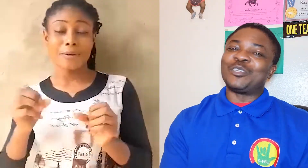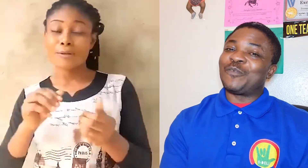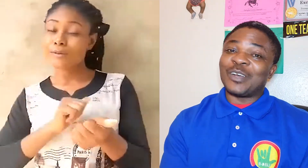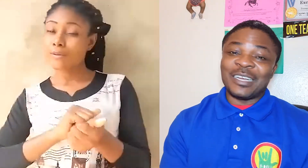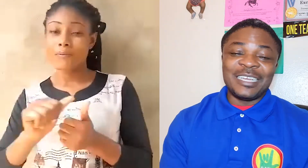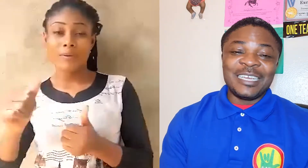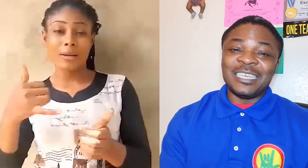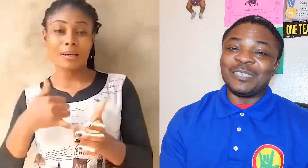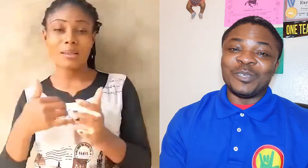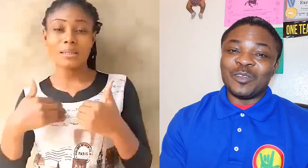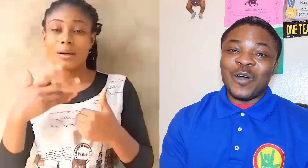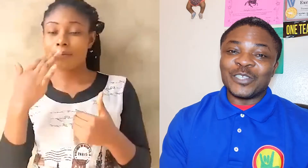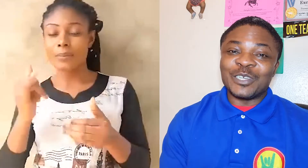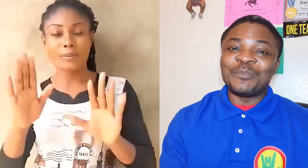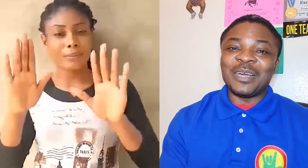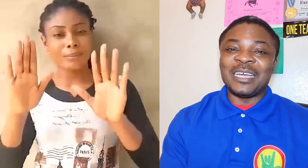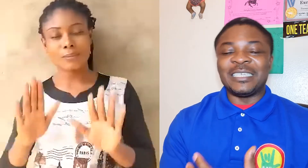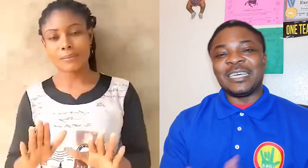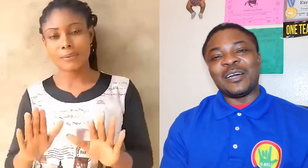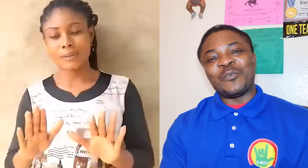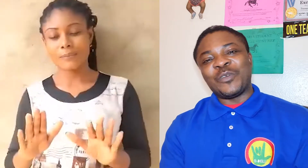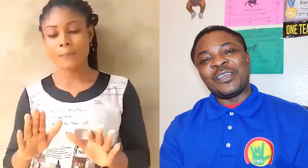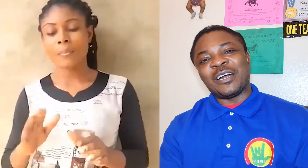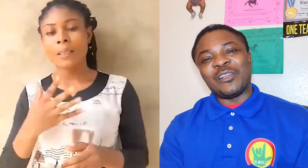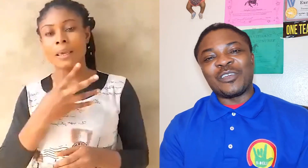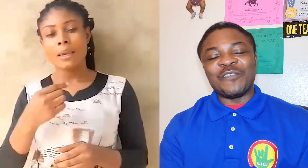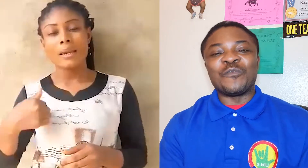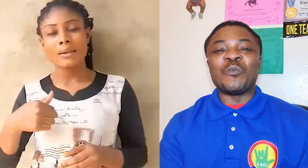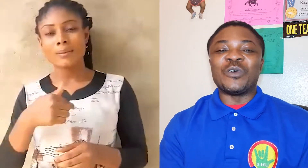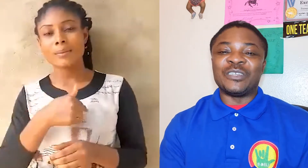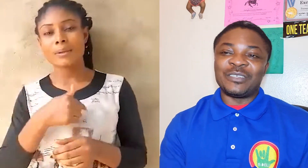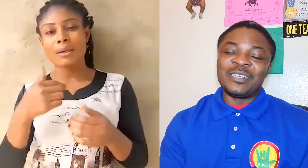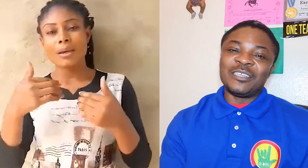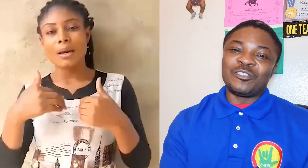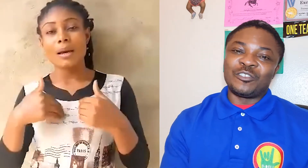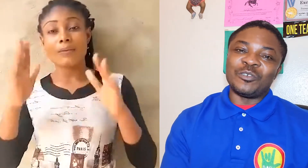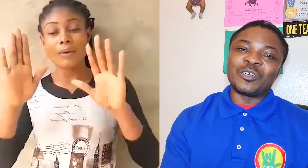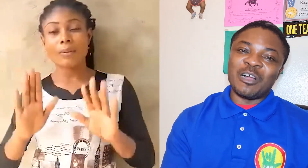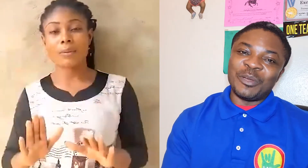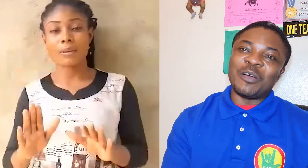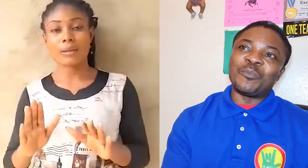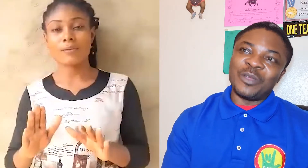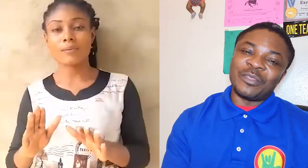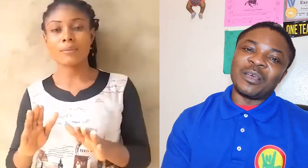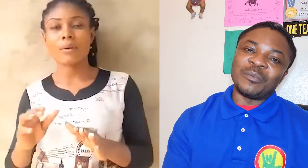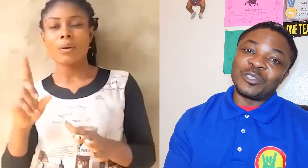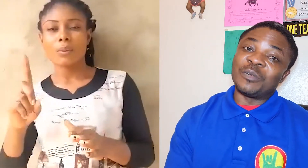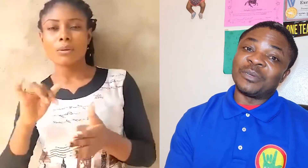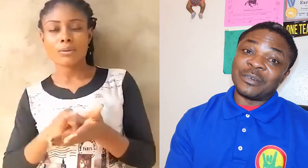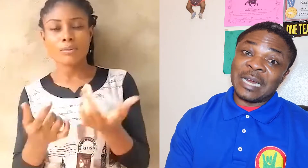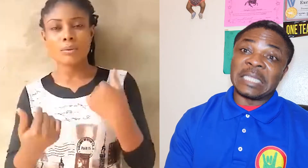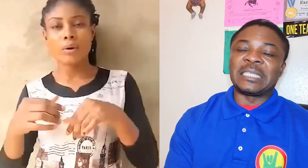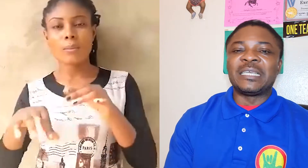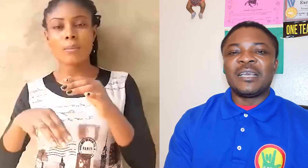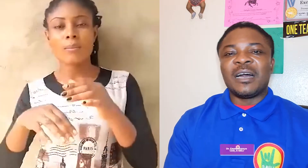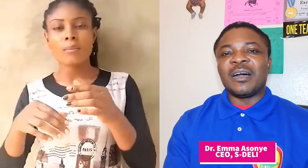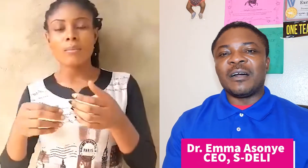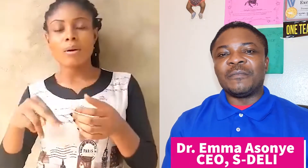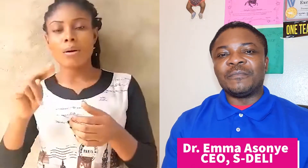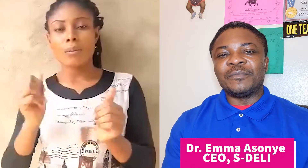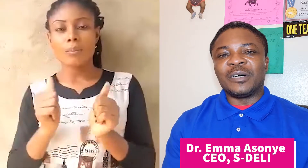so far it's been awesome, and we are looking forward to coming up with some great